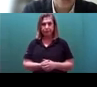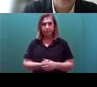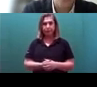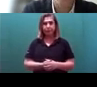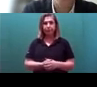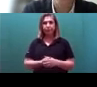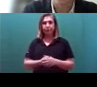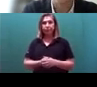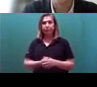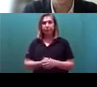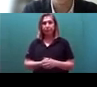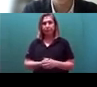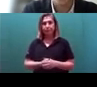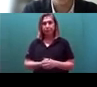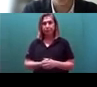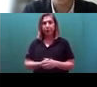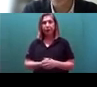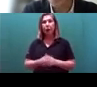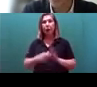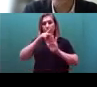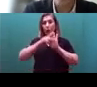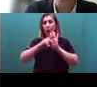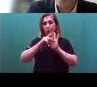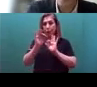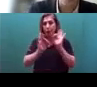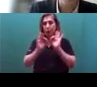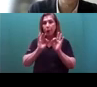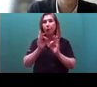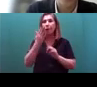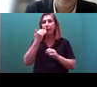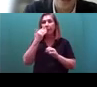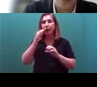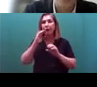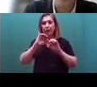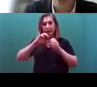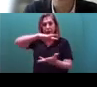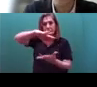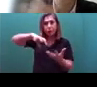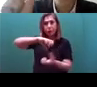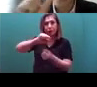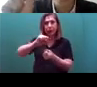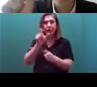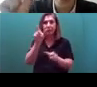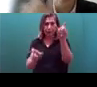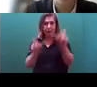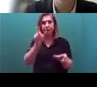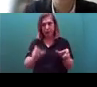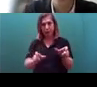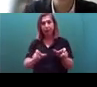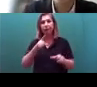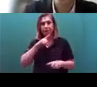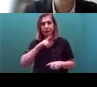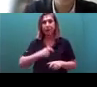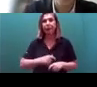the citizens with, let's say, a direct contact with the surrounding, creating a link with